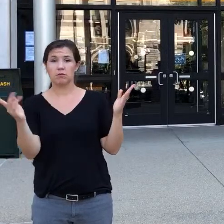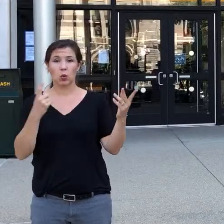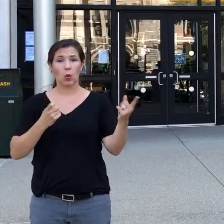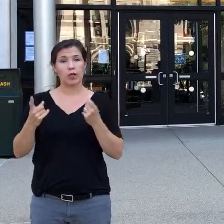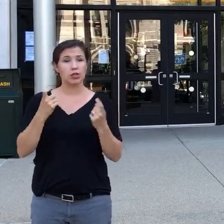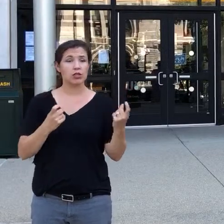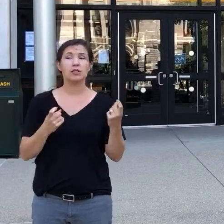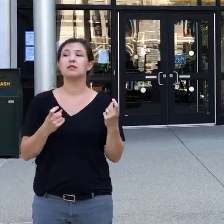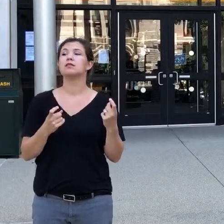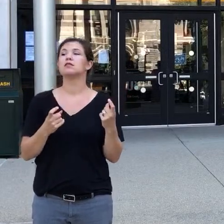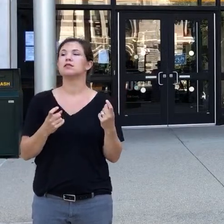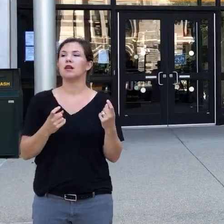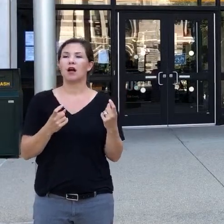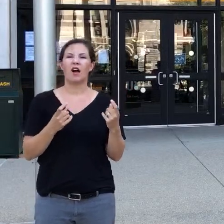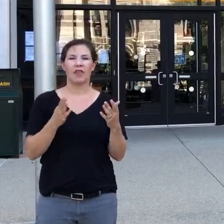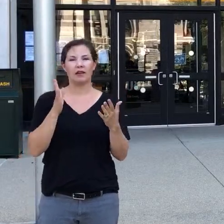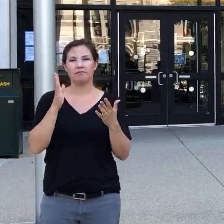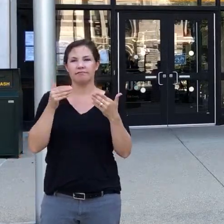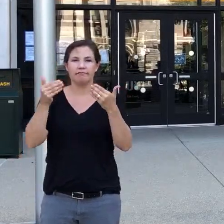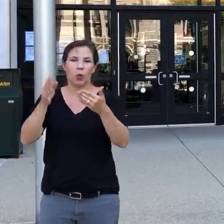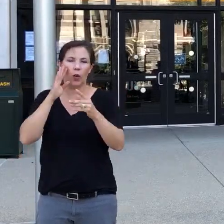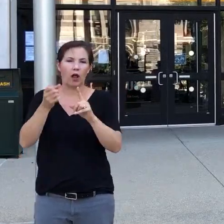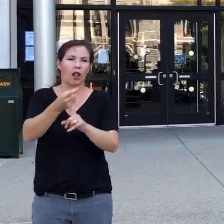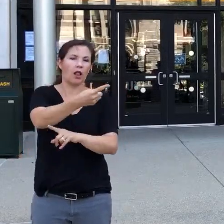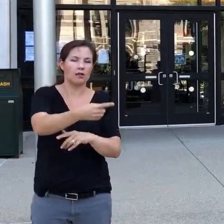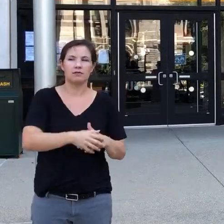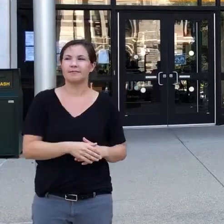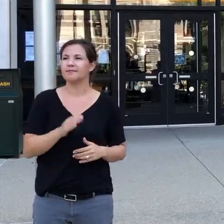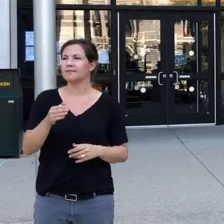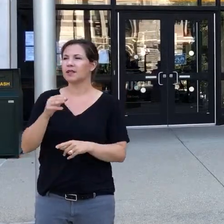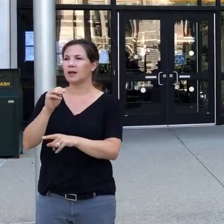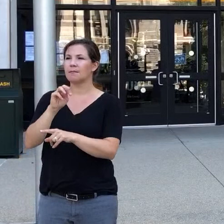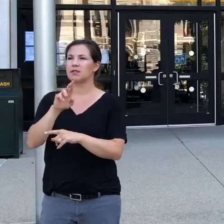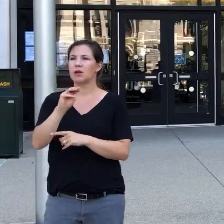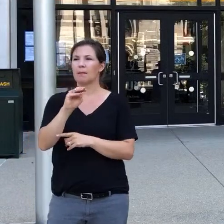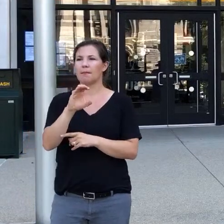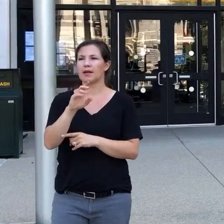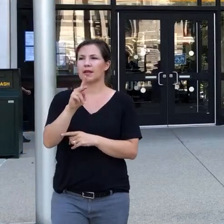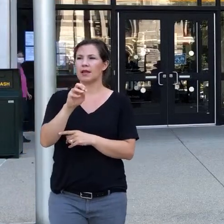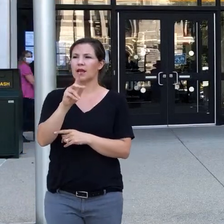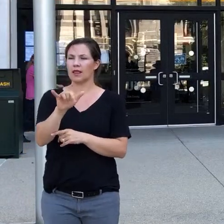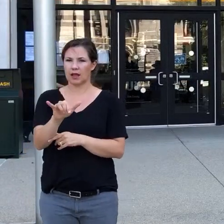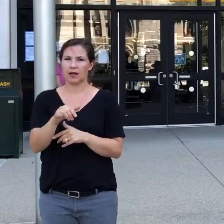us, and then we'll go off topic. Mr. McKinley.